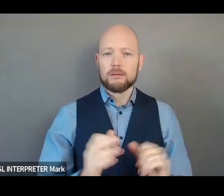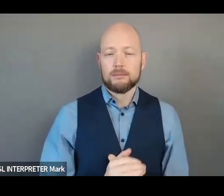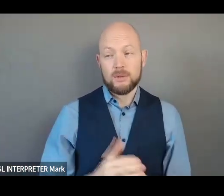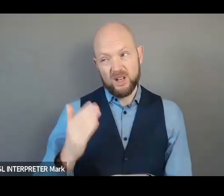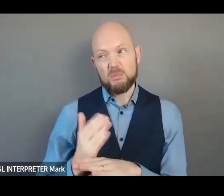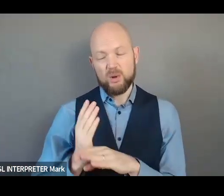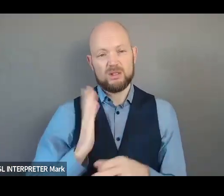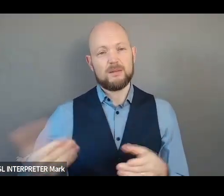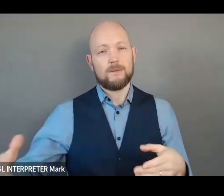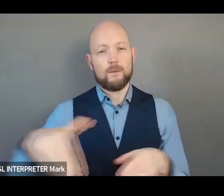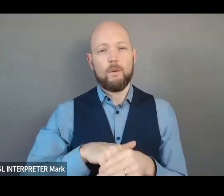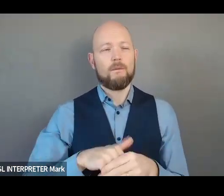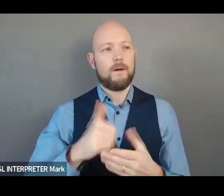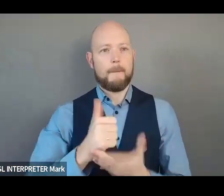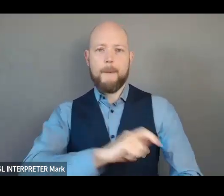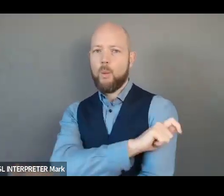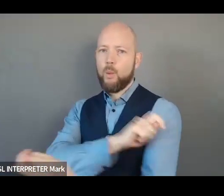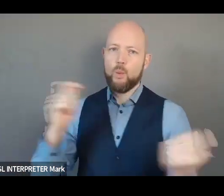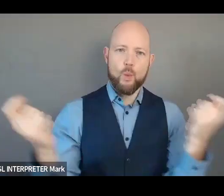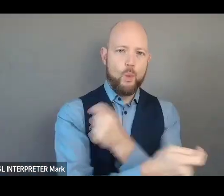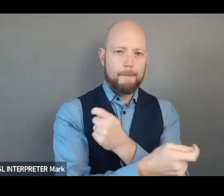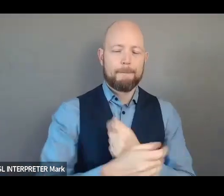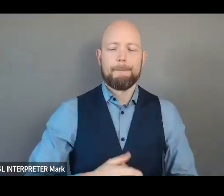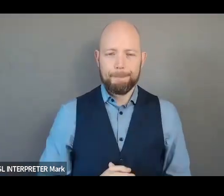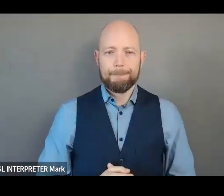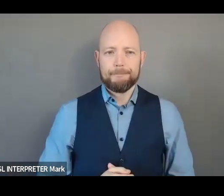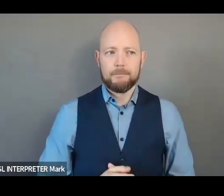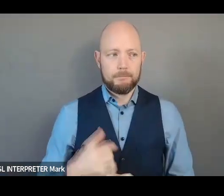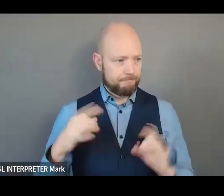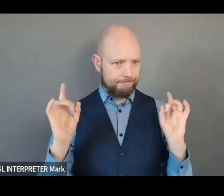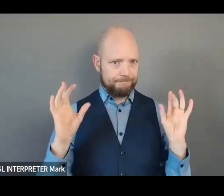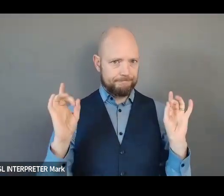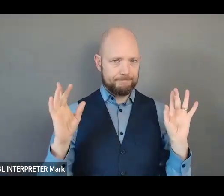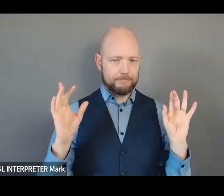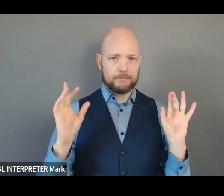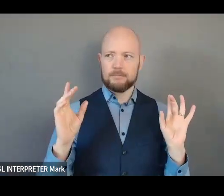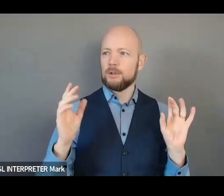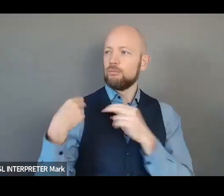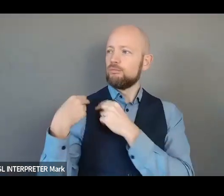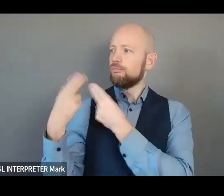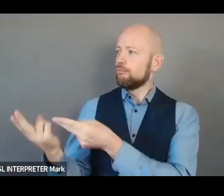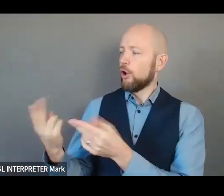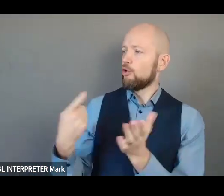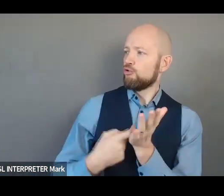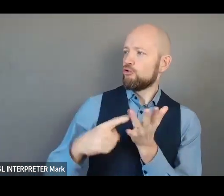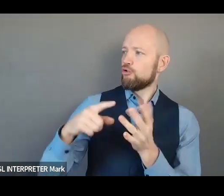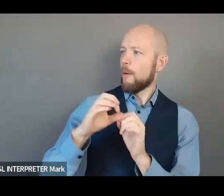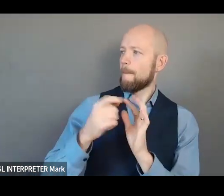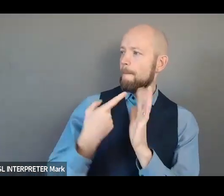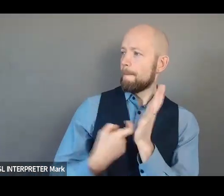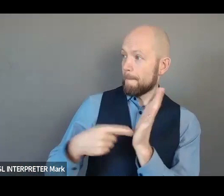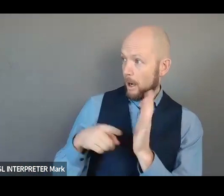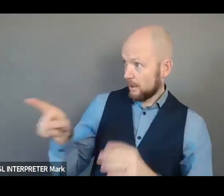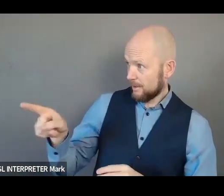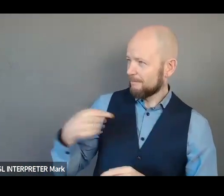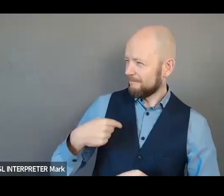sector. And that's it for me, and then I pass on to Robert, I think, and I'm driving the slides. Am I going to stand here? You should, that should